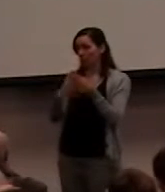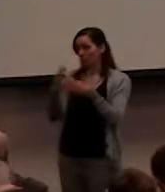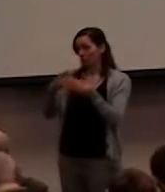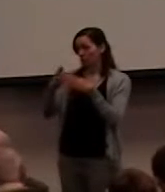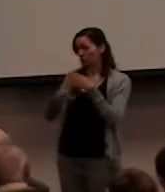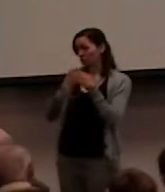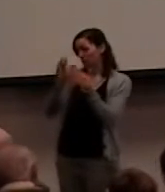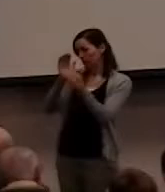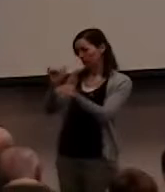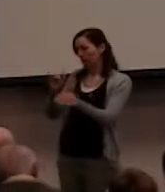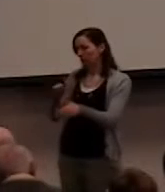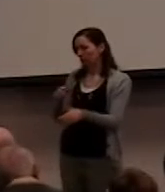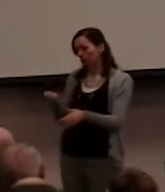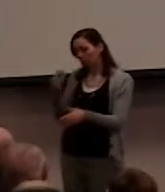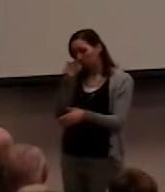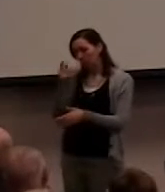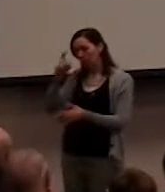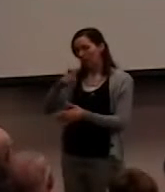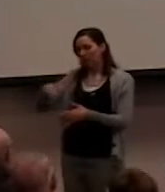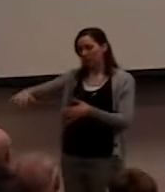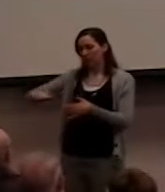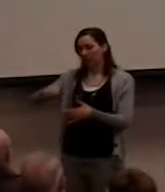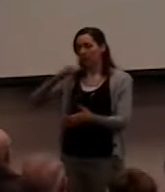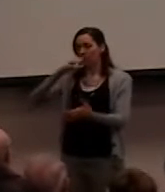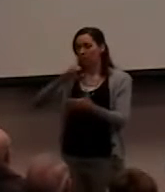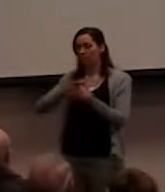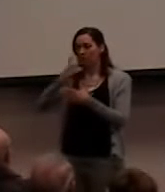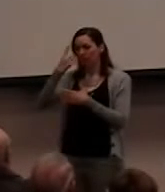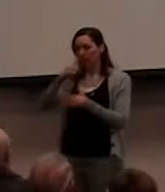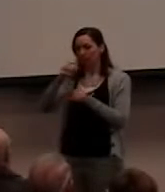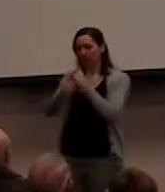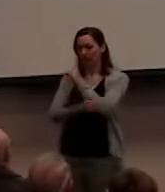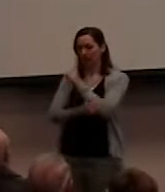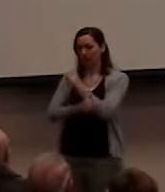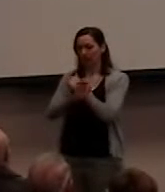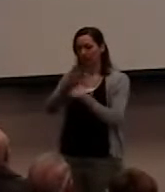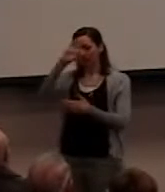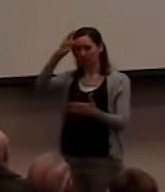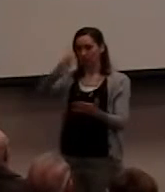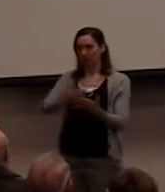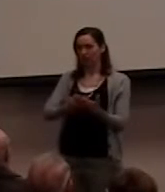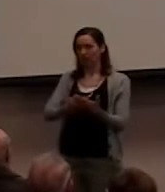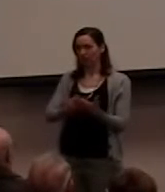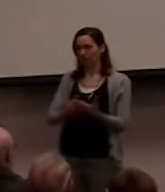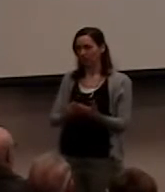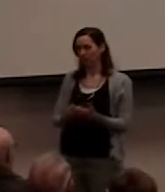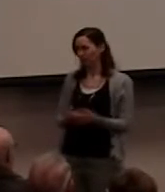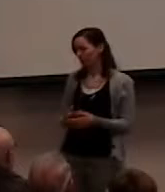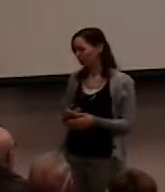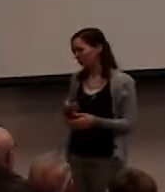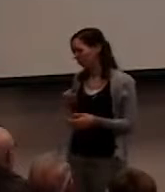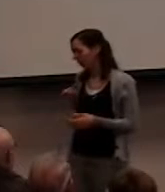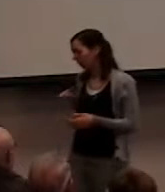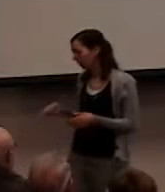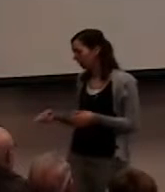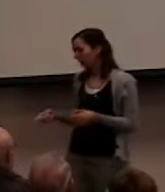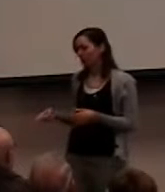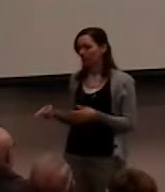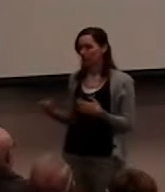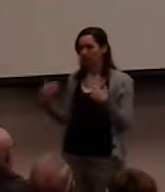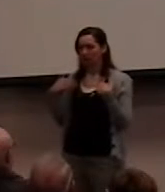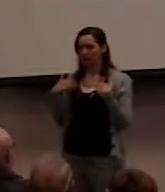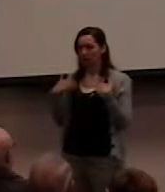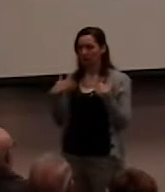bride for Abraham's son. He organized his team. Again, we don't know their names either. We know there are